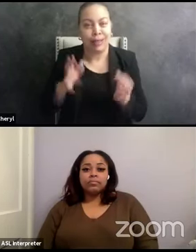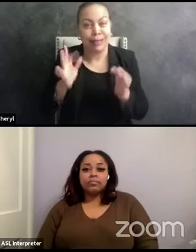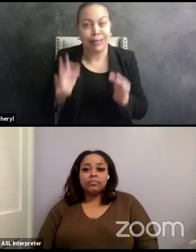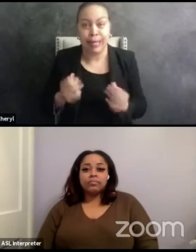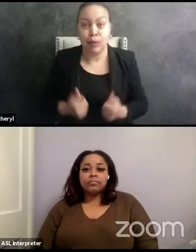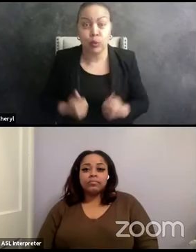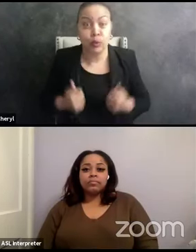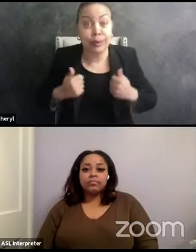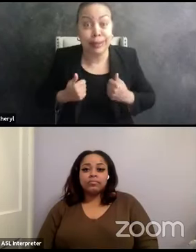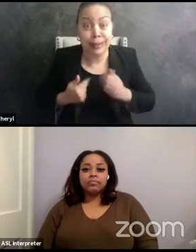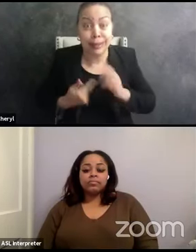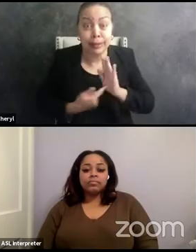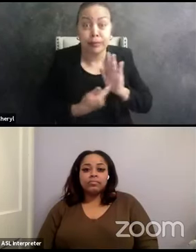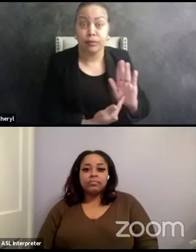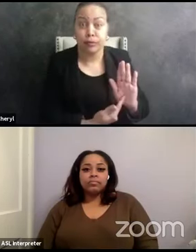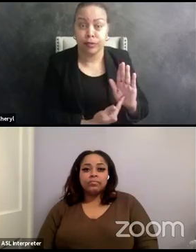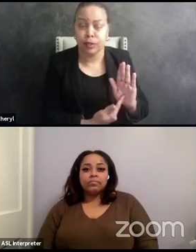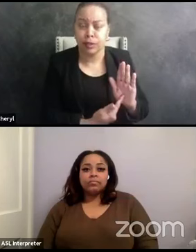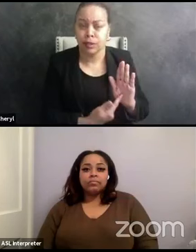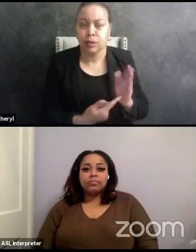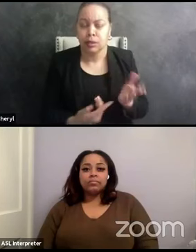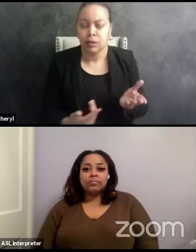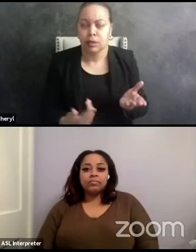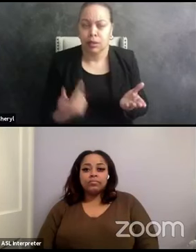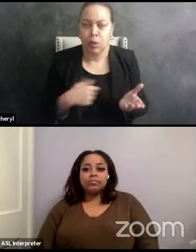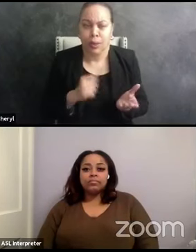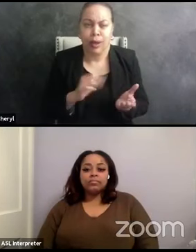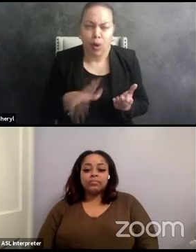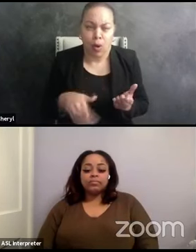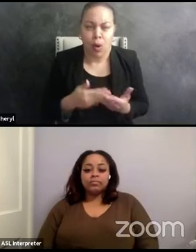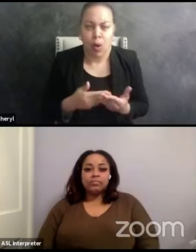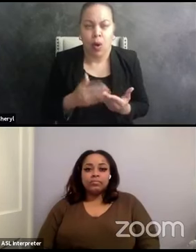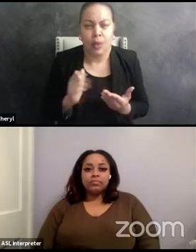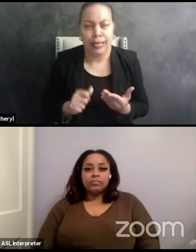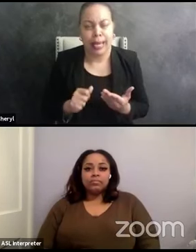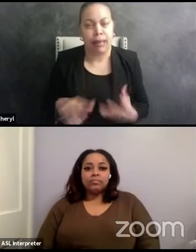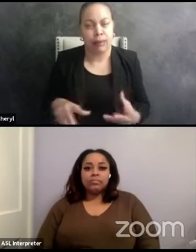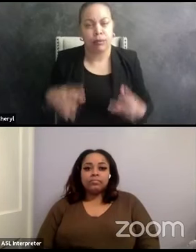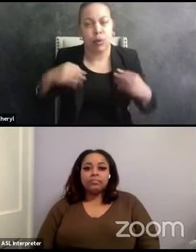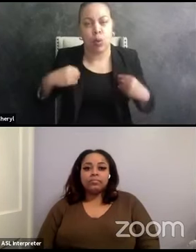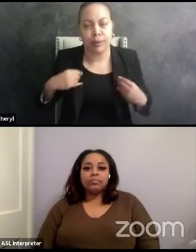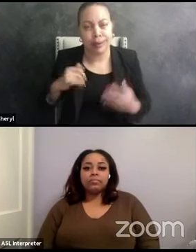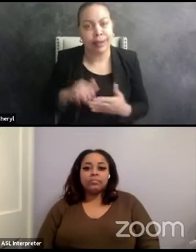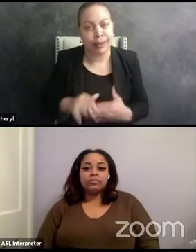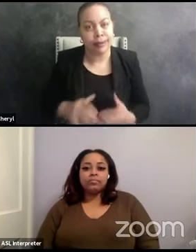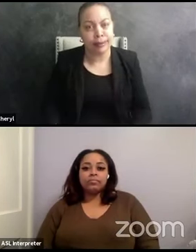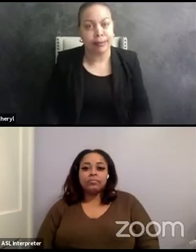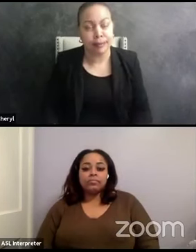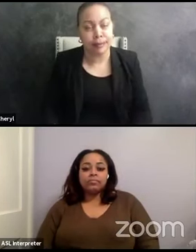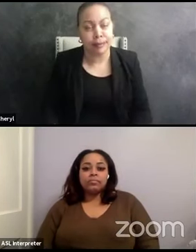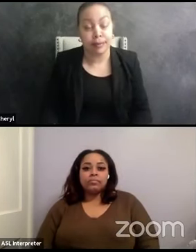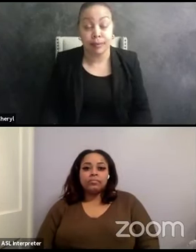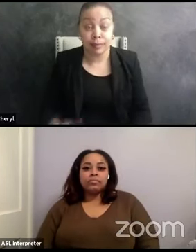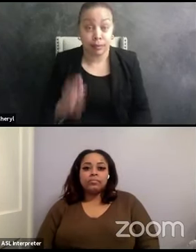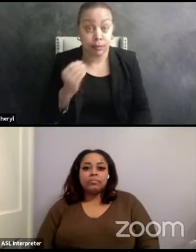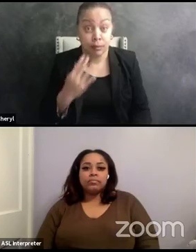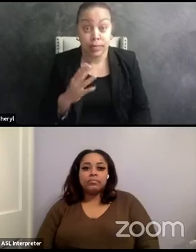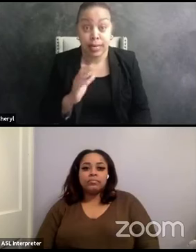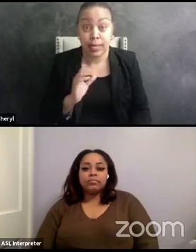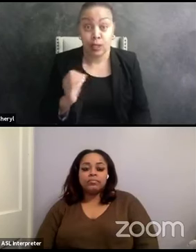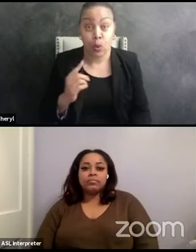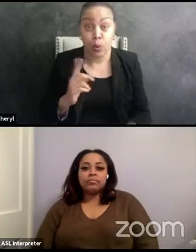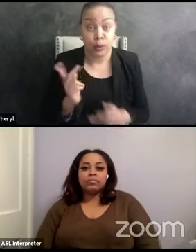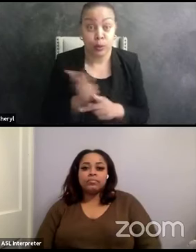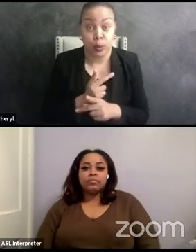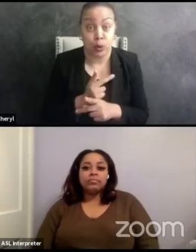it, which is something that I think we could all be served to take ownership of. And I think no one does a worse job